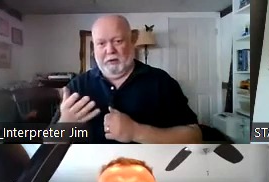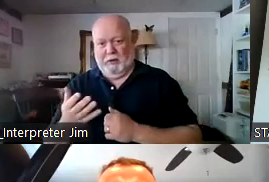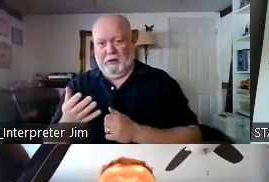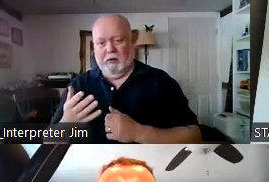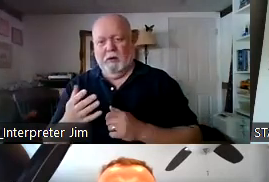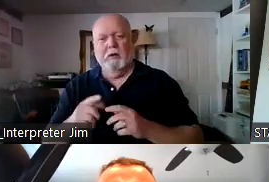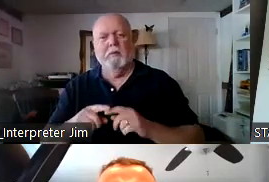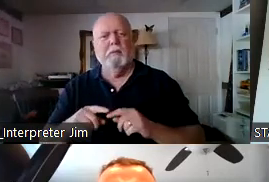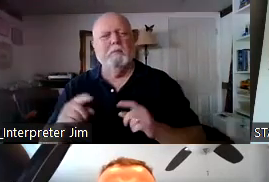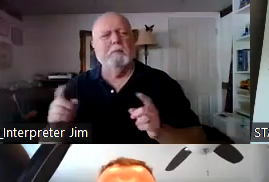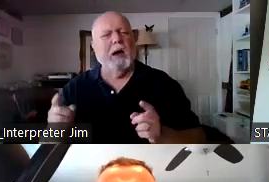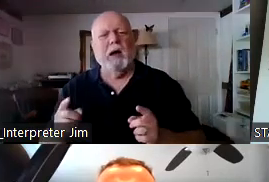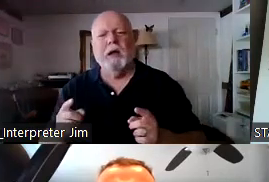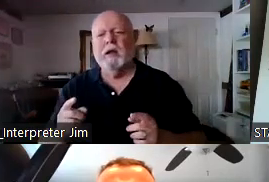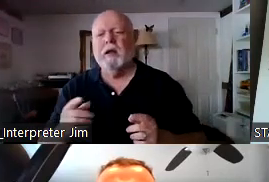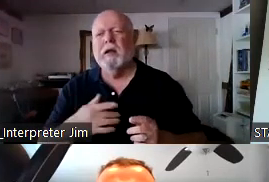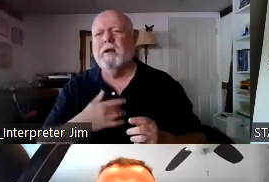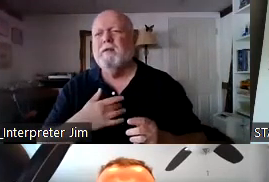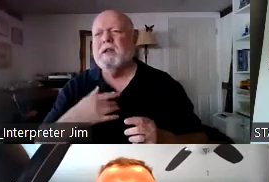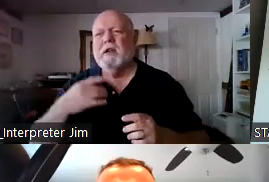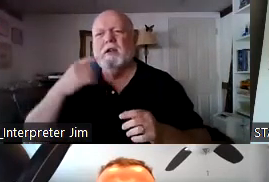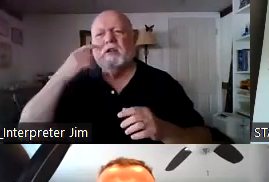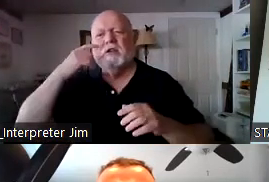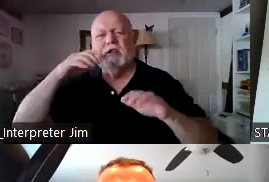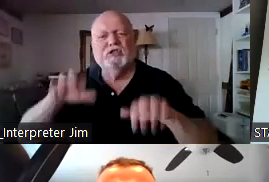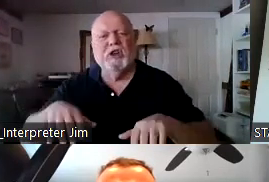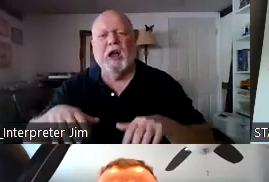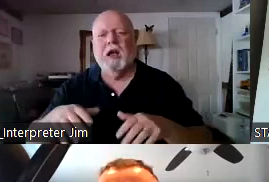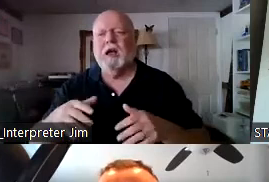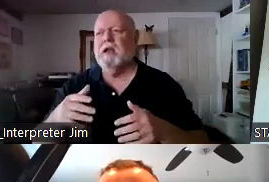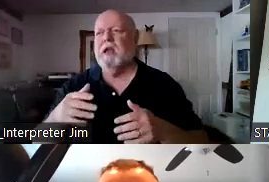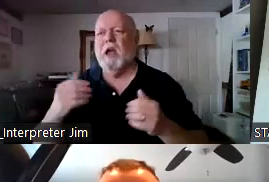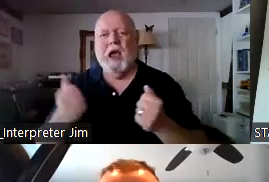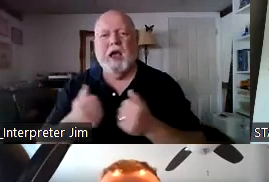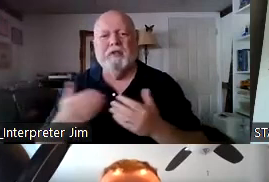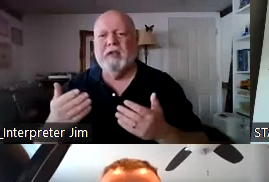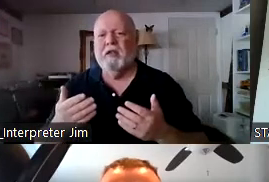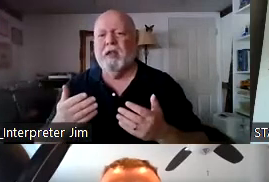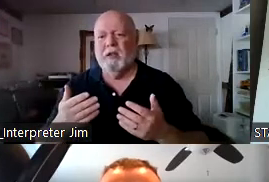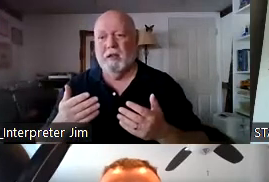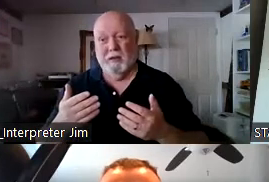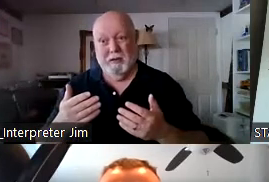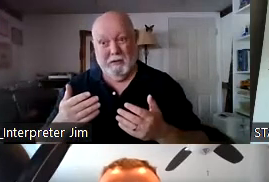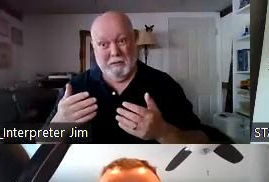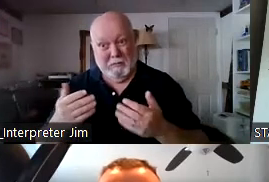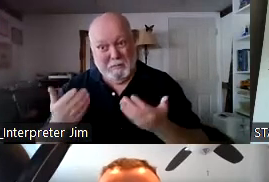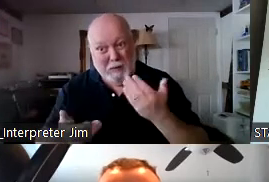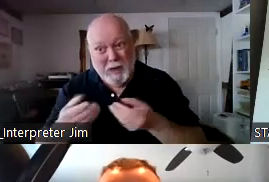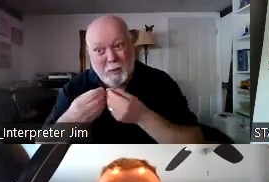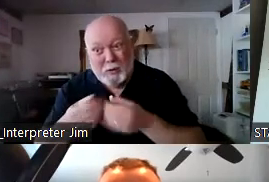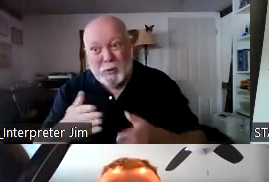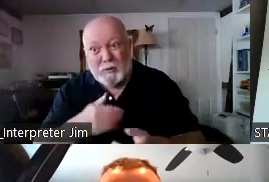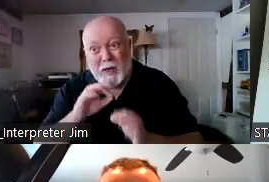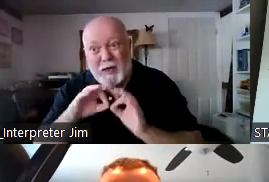shock and just everything that had happened was so devastating. Just the thought of potentially losing my family. I'm one of